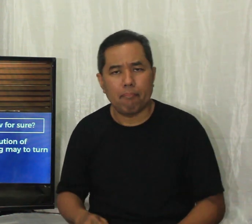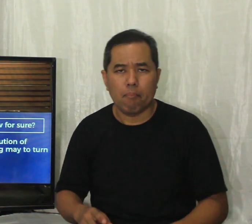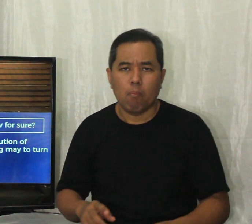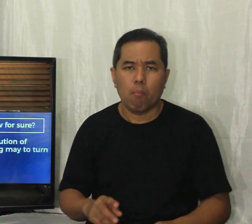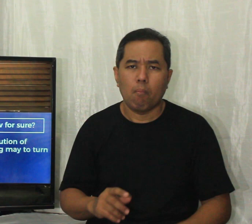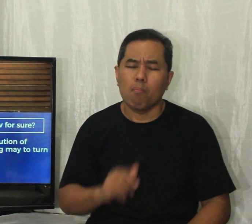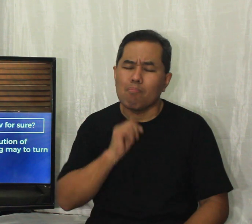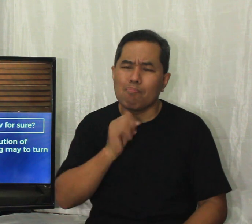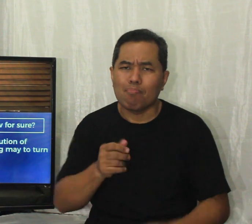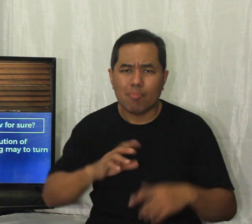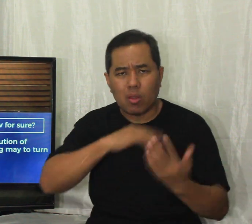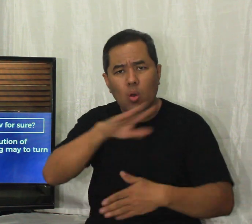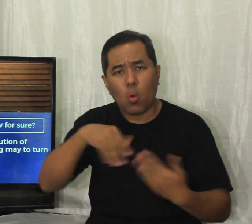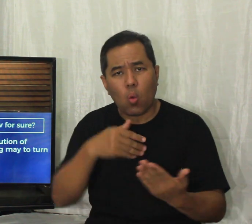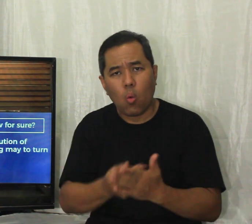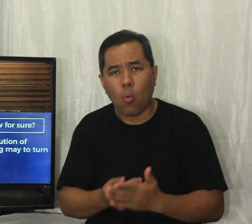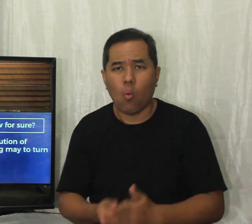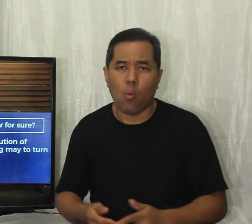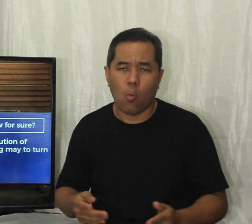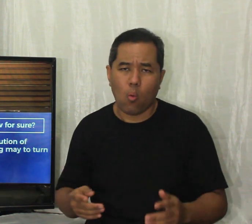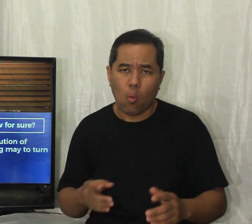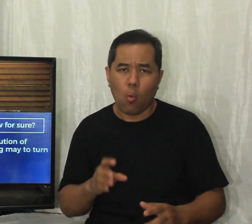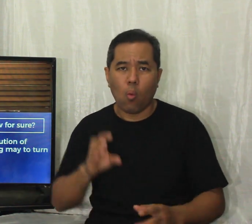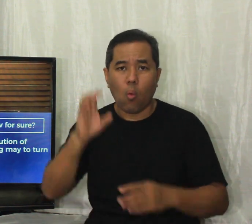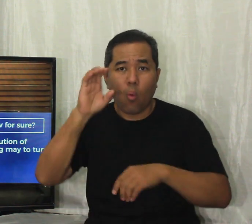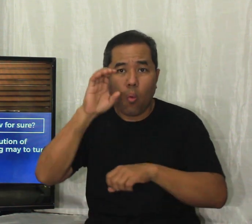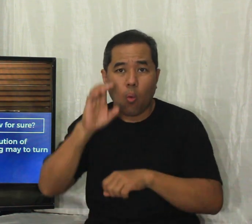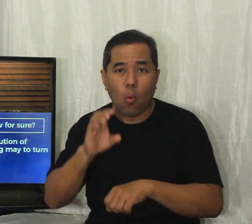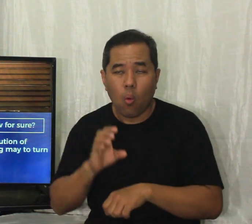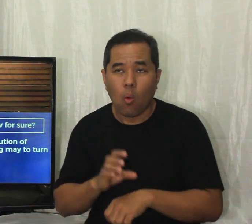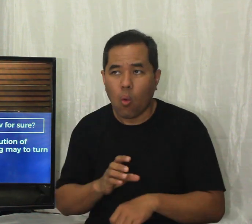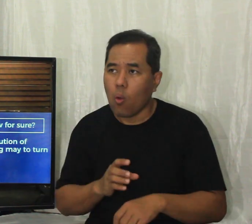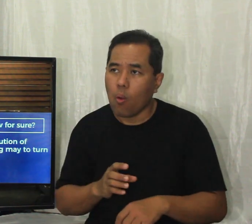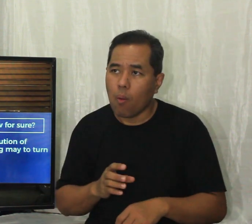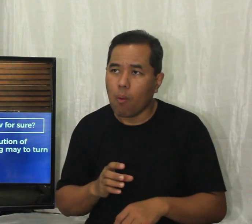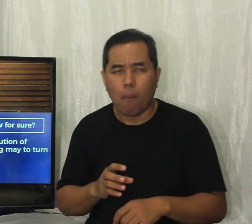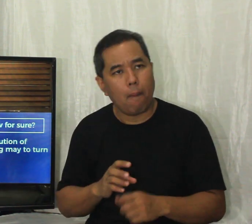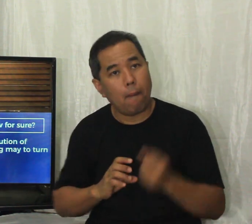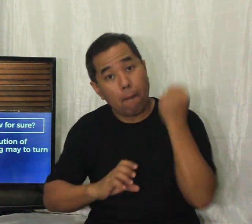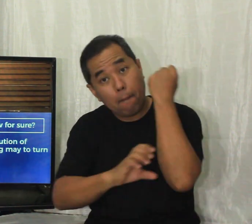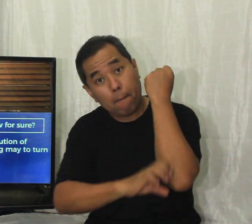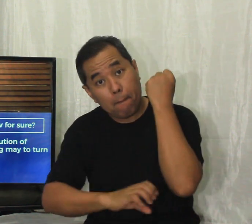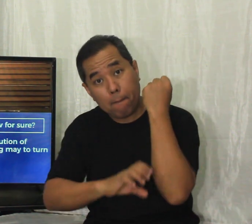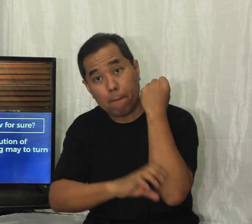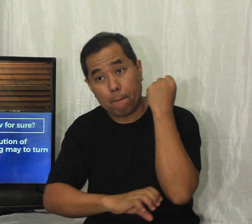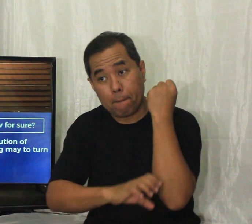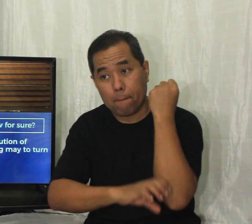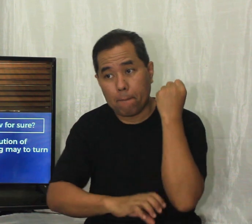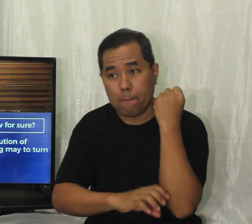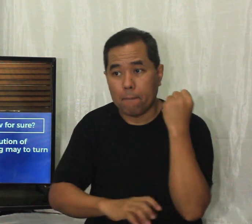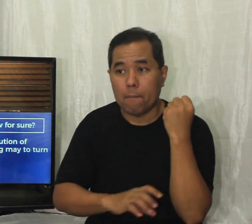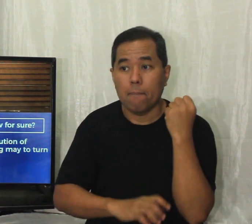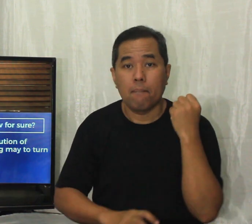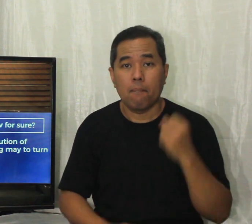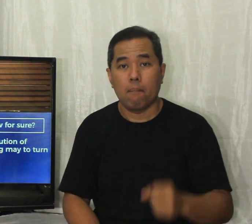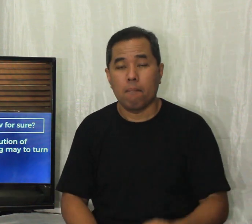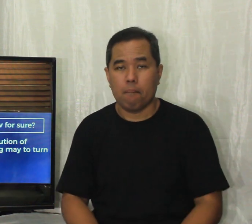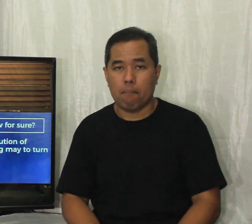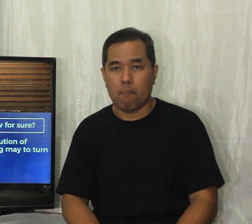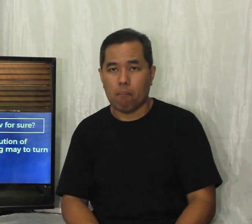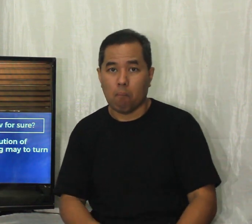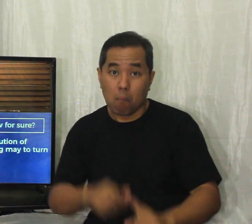it might not be as soon as we think, because he says it is going to increase towards